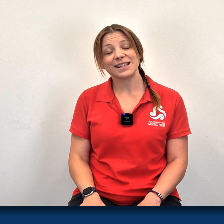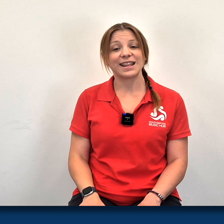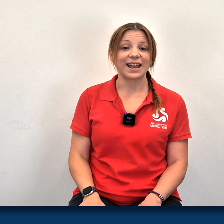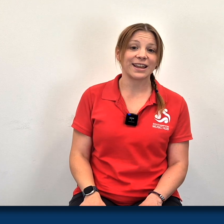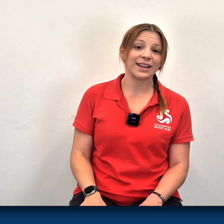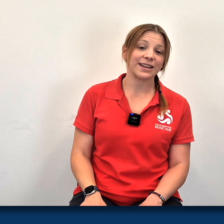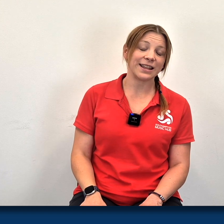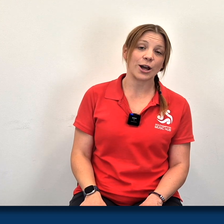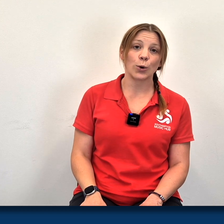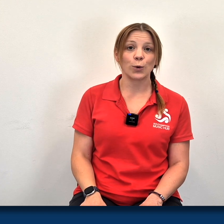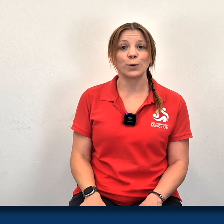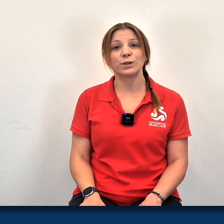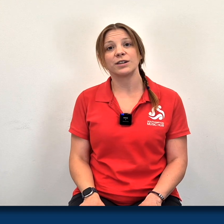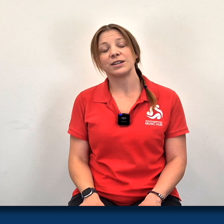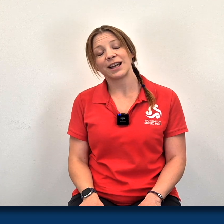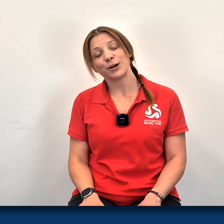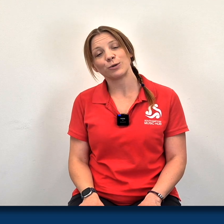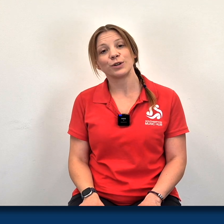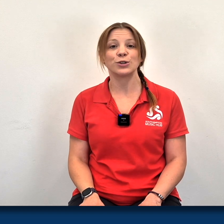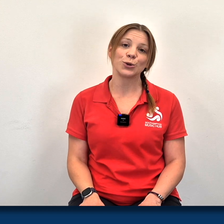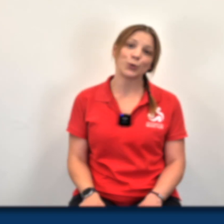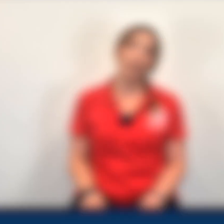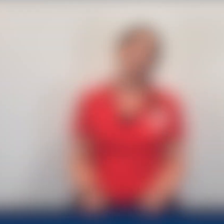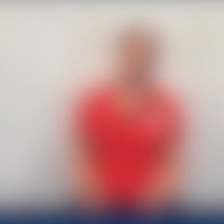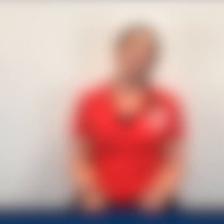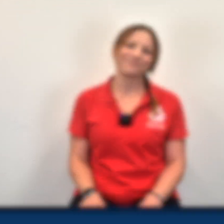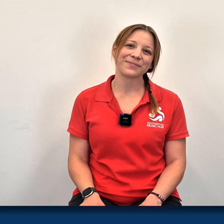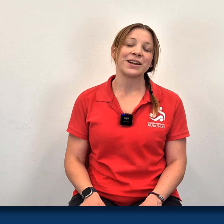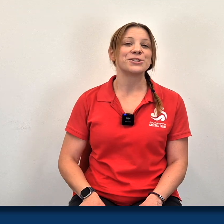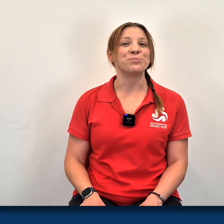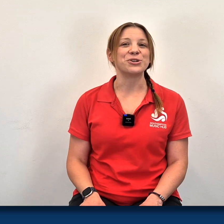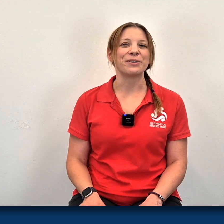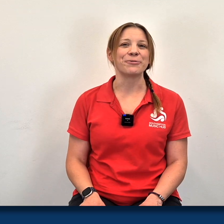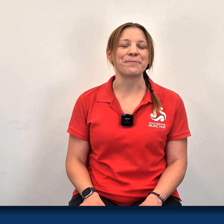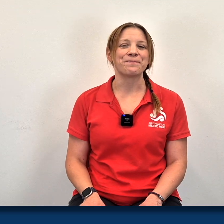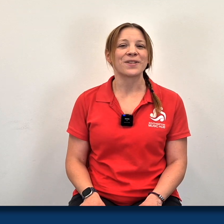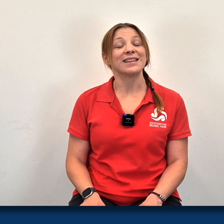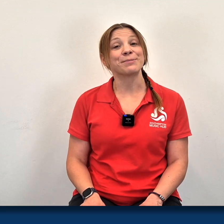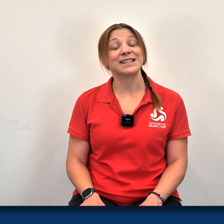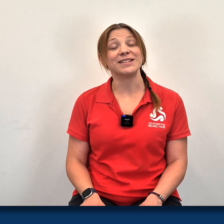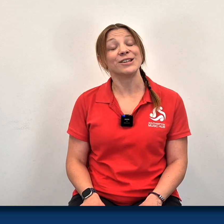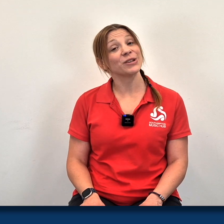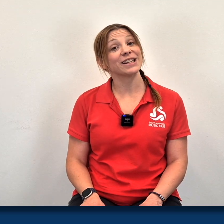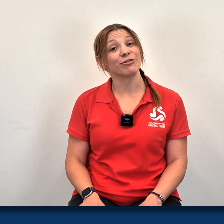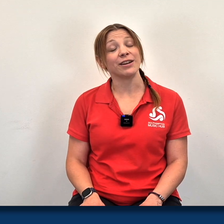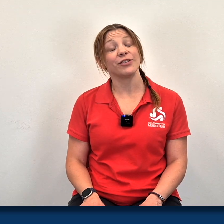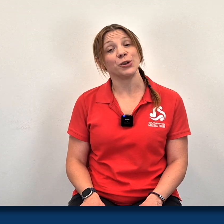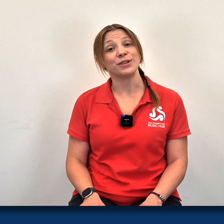neck in the old town zoo. Super job, everyone. There's some activities on the next screen for you to have a go